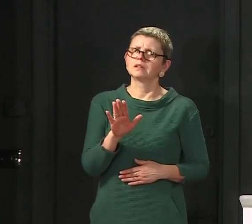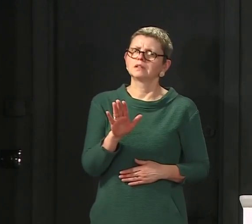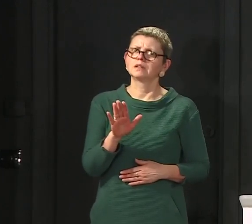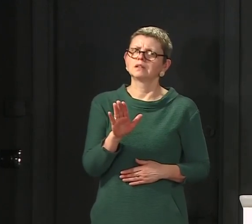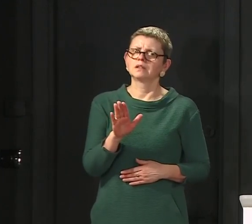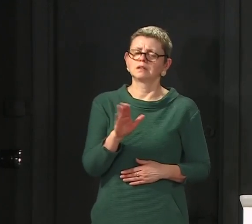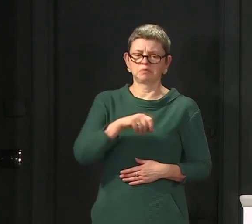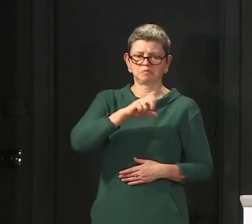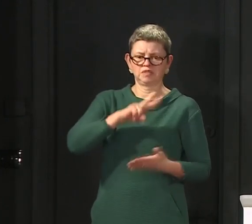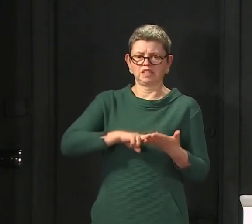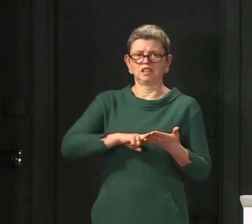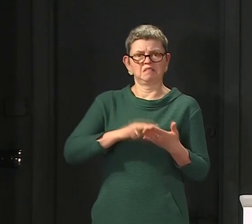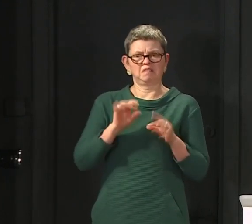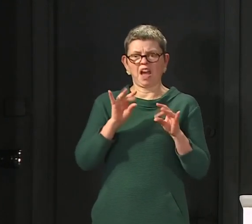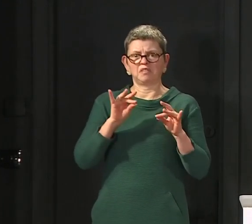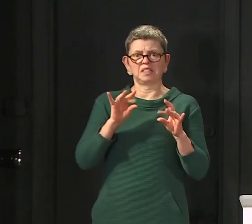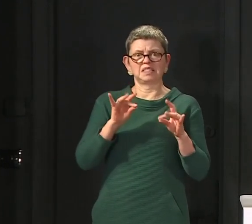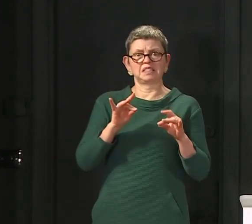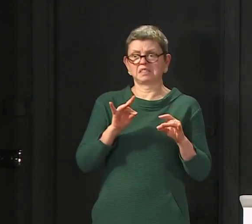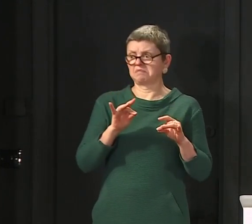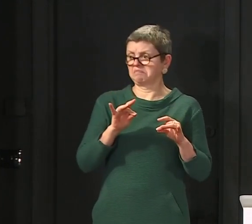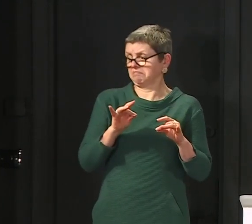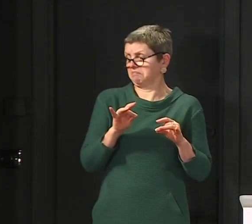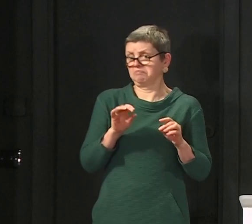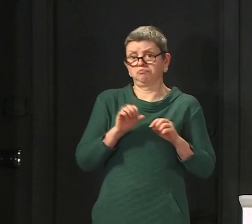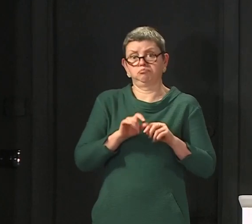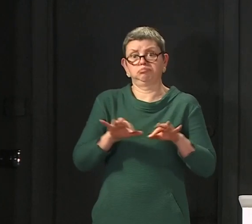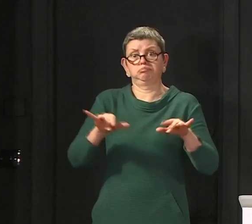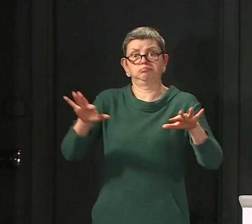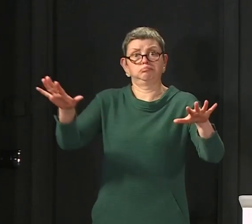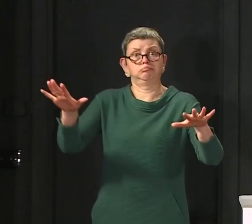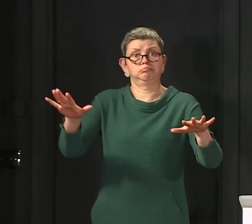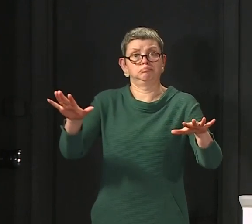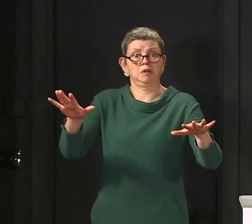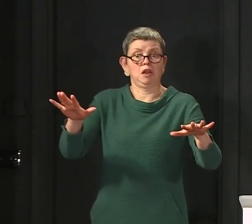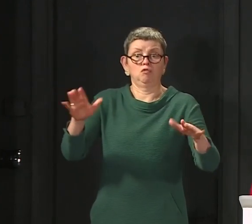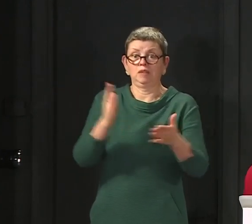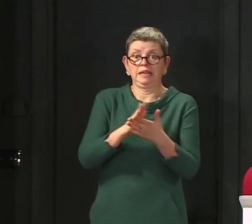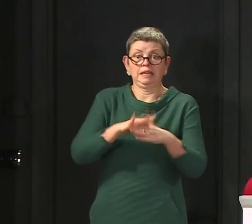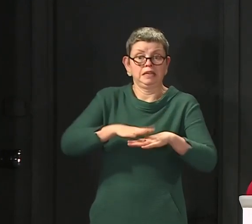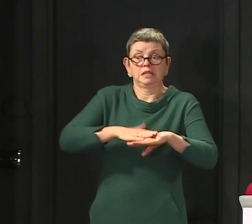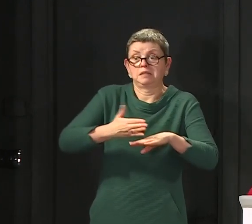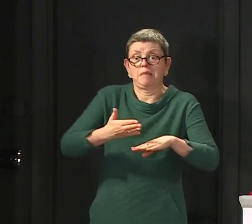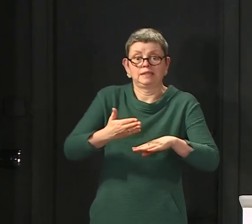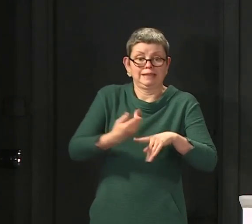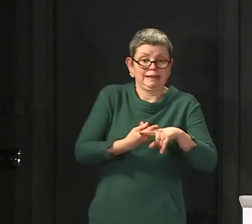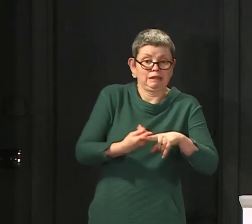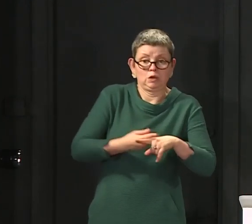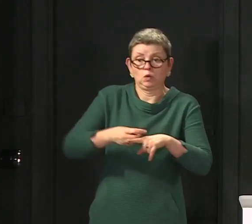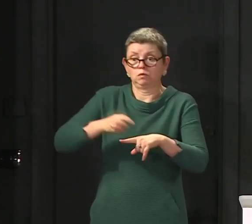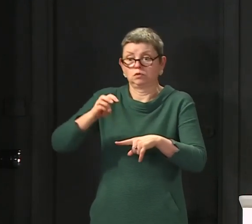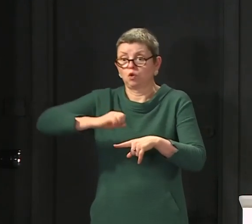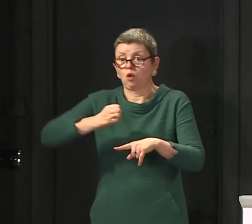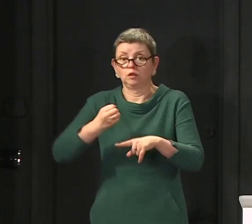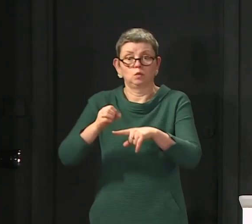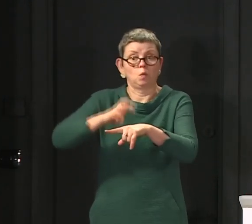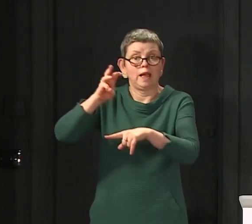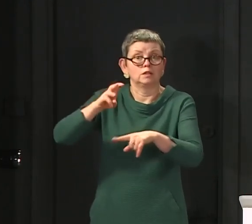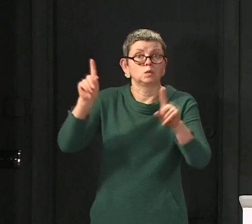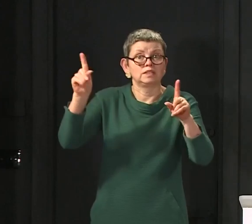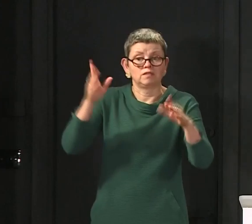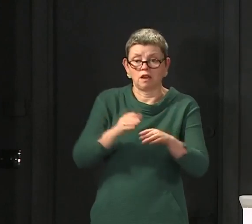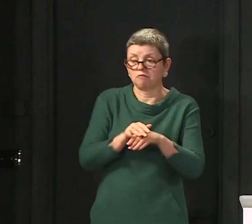virus doesn't respect borders. So if the infection rate was to run out of control in one part of the UK, clearly that has implications for